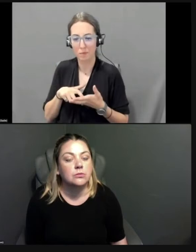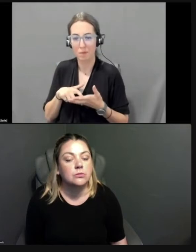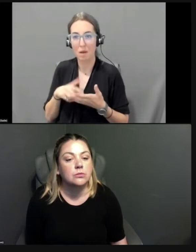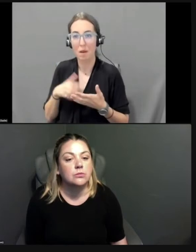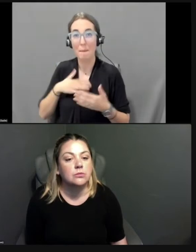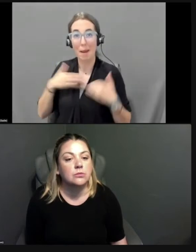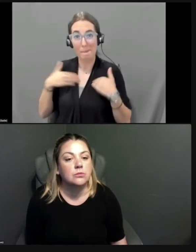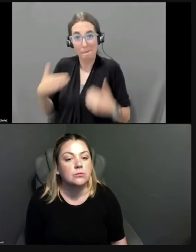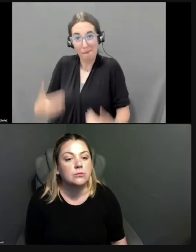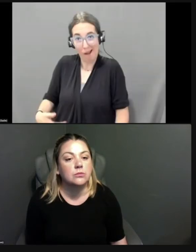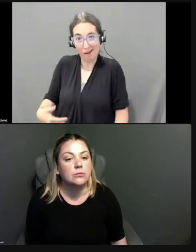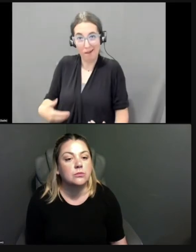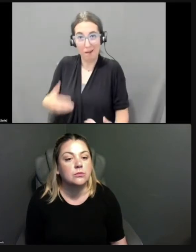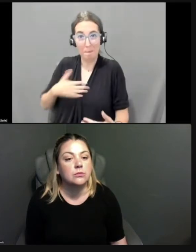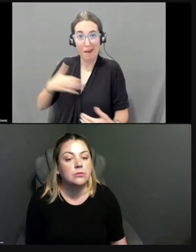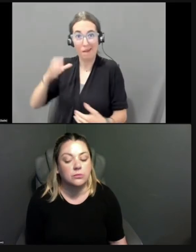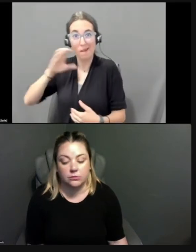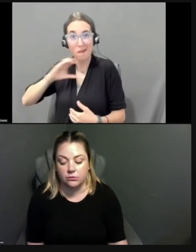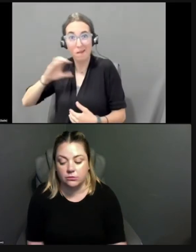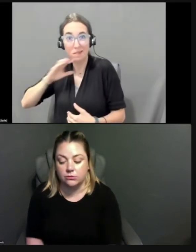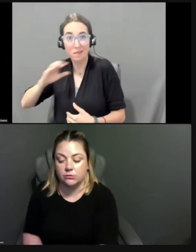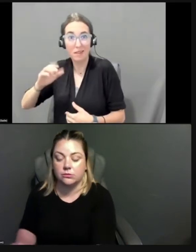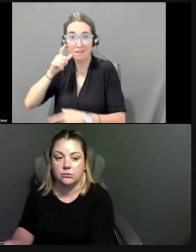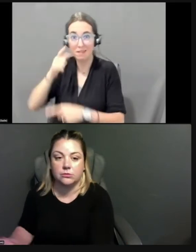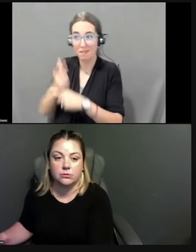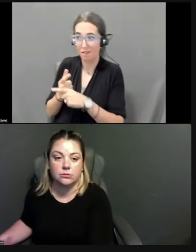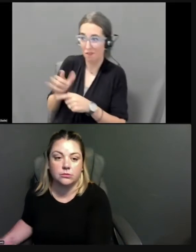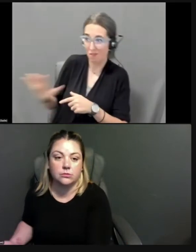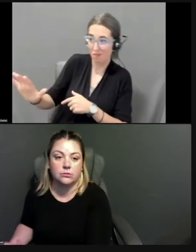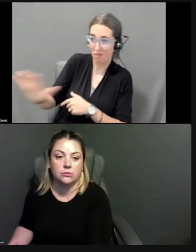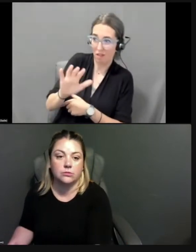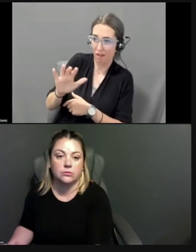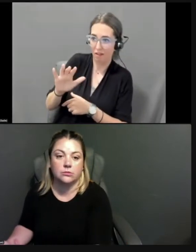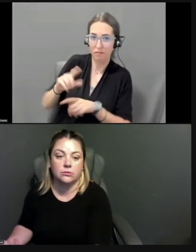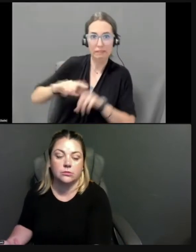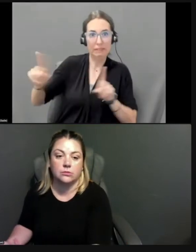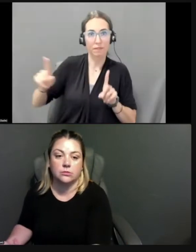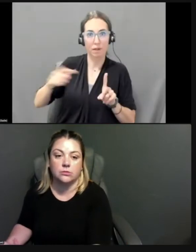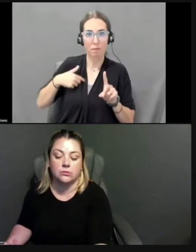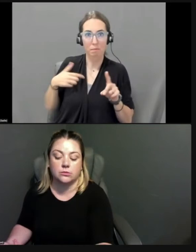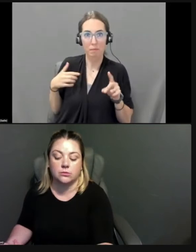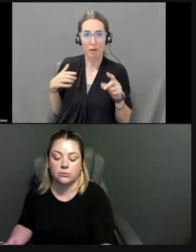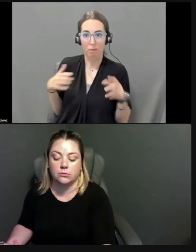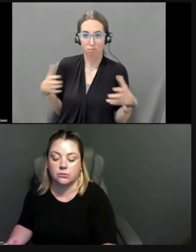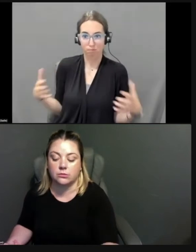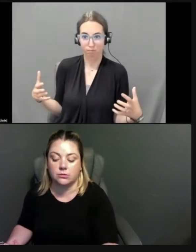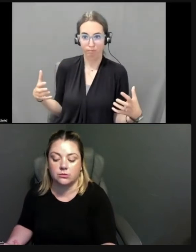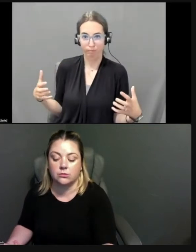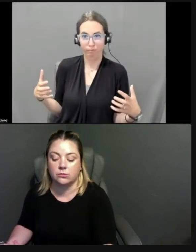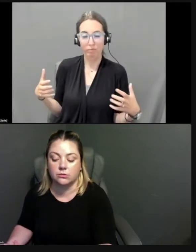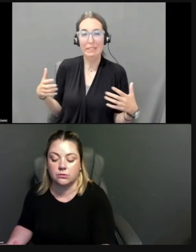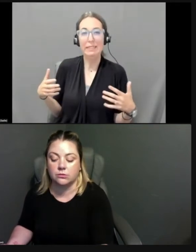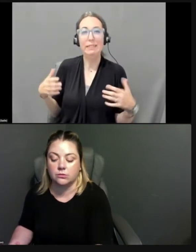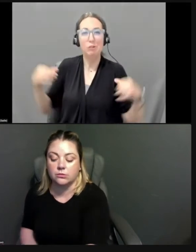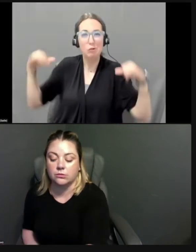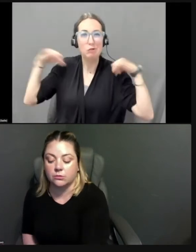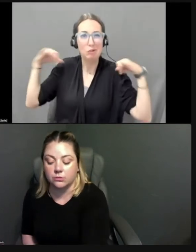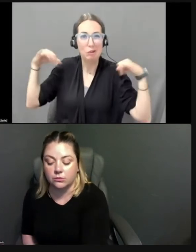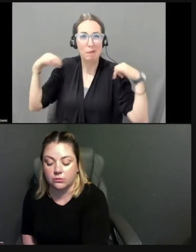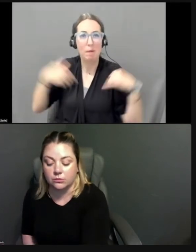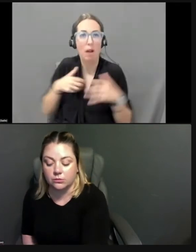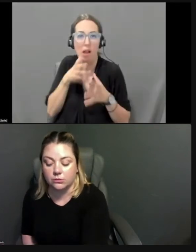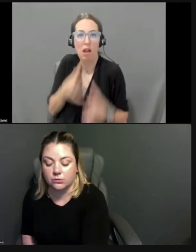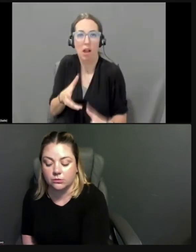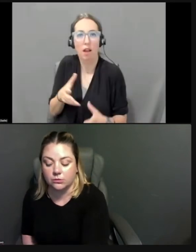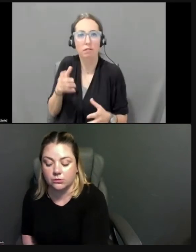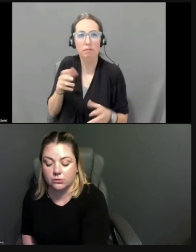than my cousins and sisters. I hated PE when all my friends and the people around me, they were playing sports and they